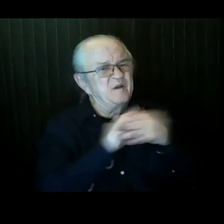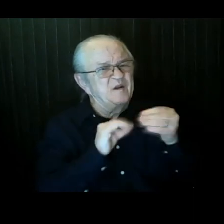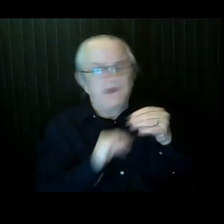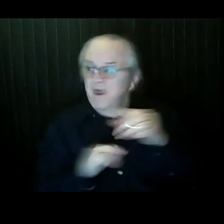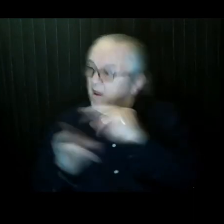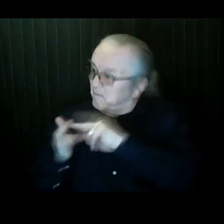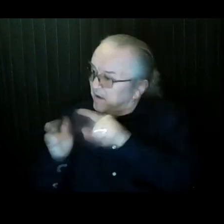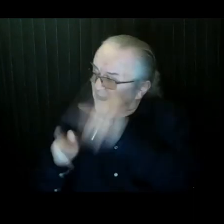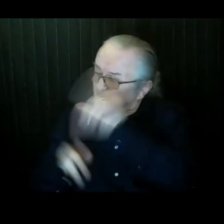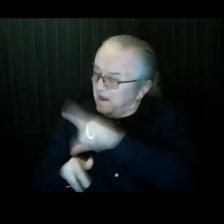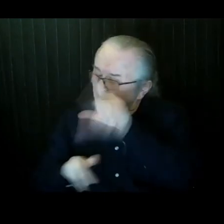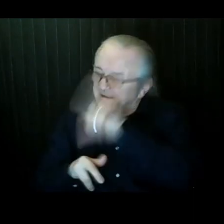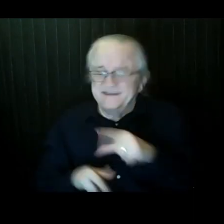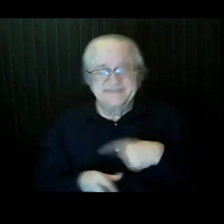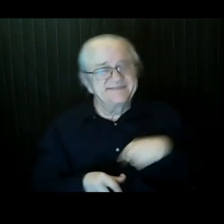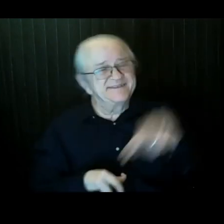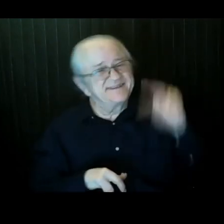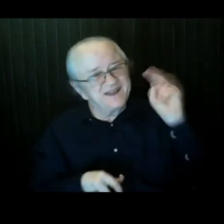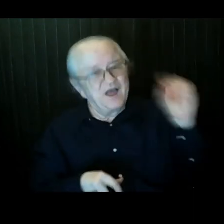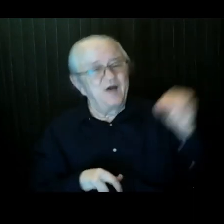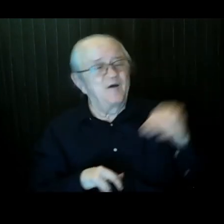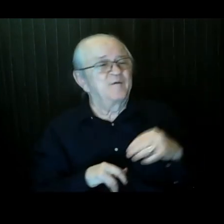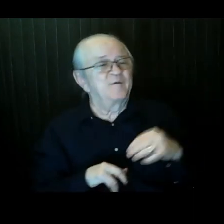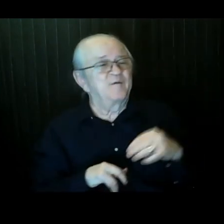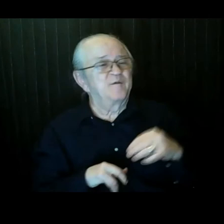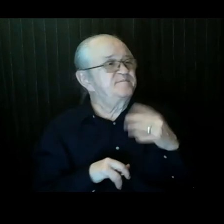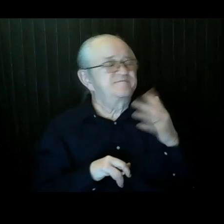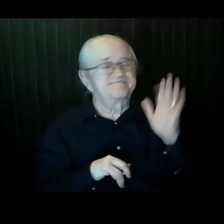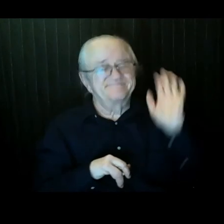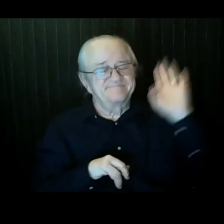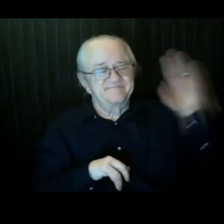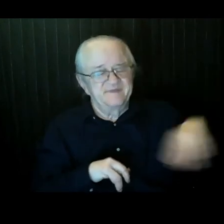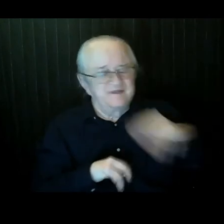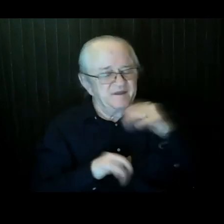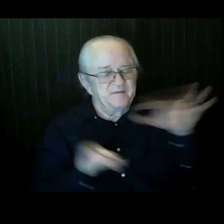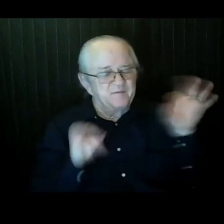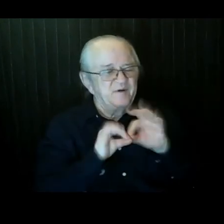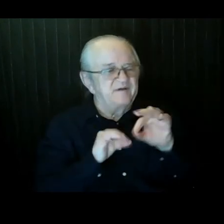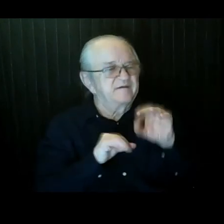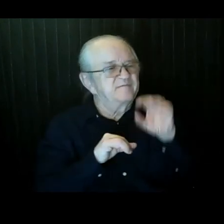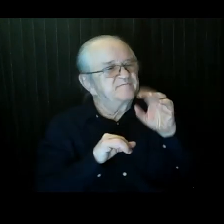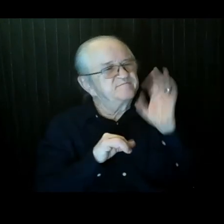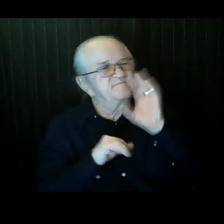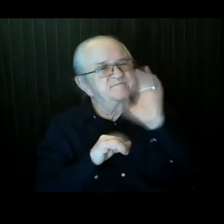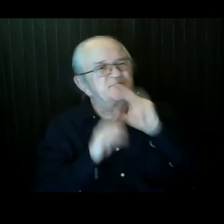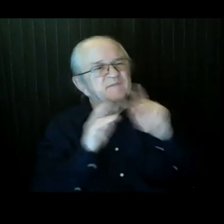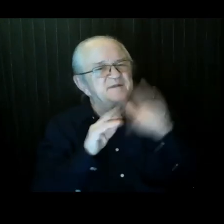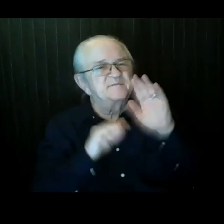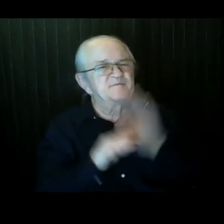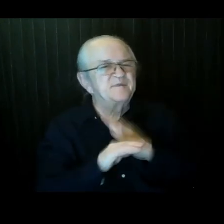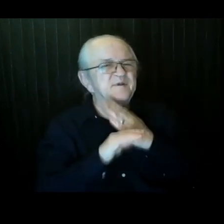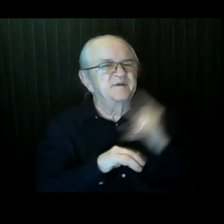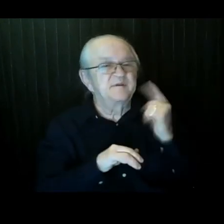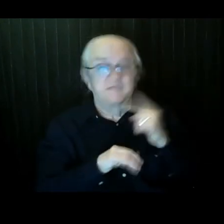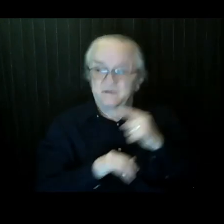library? And I said, no. I said, no, never mind. I said, I'm just looking for a place that's got some music or something. And she said, you know what? You're from